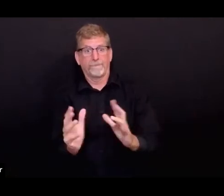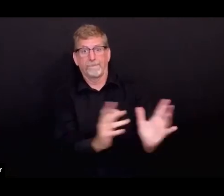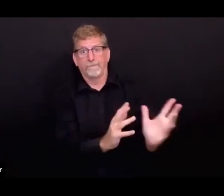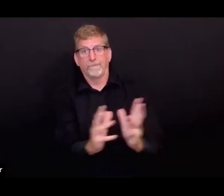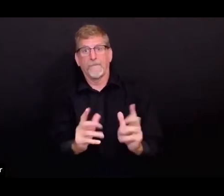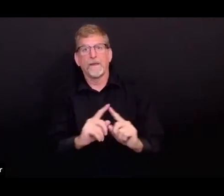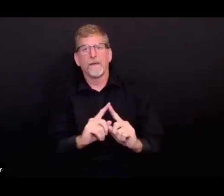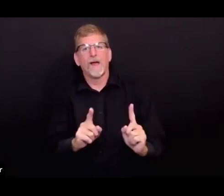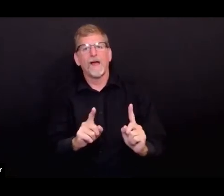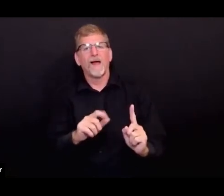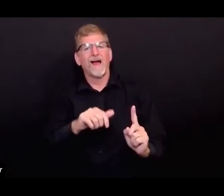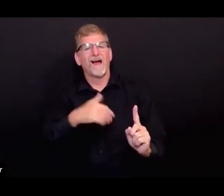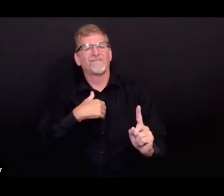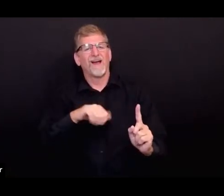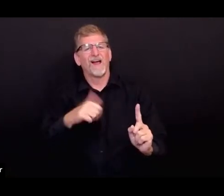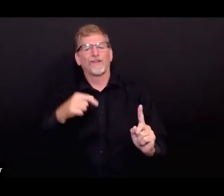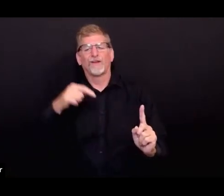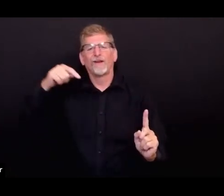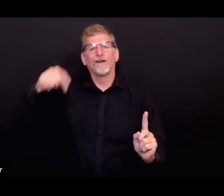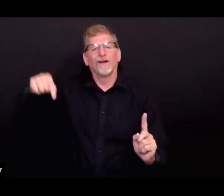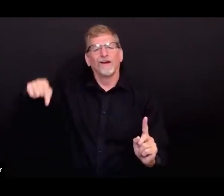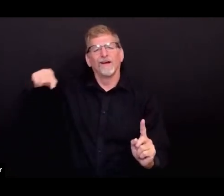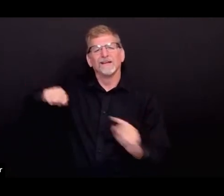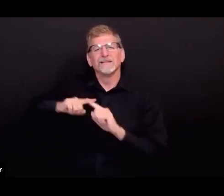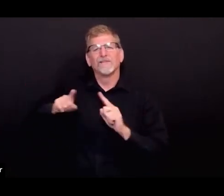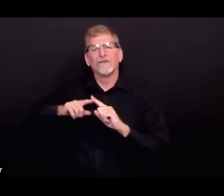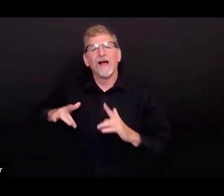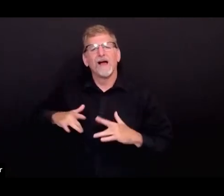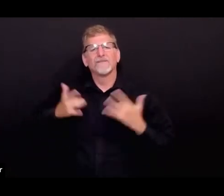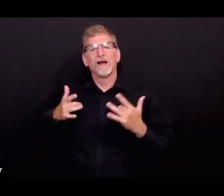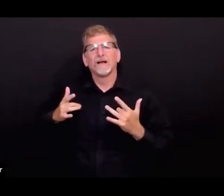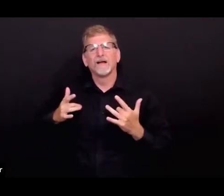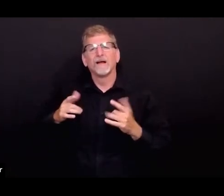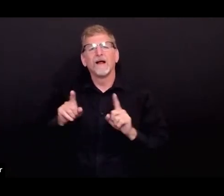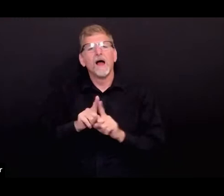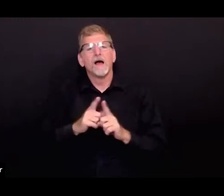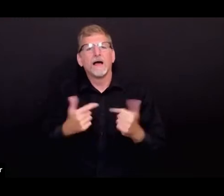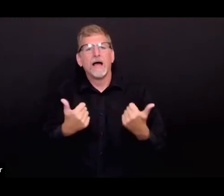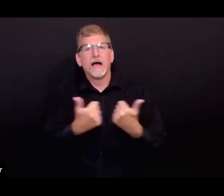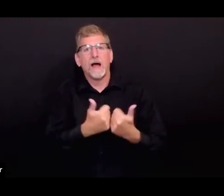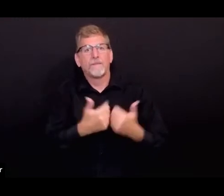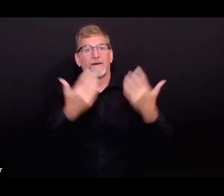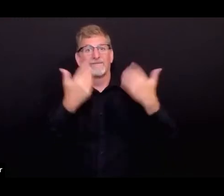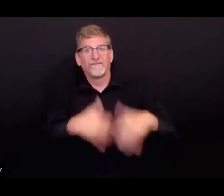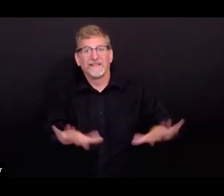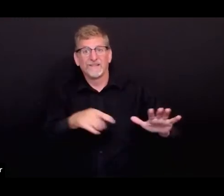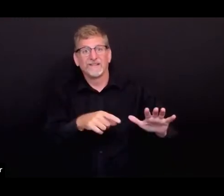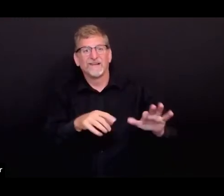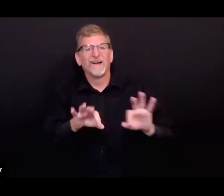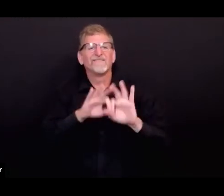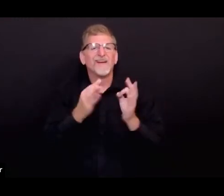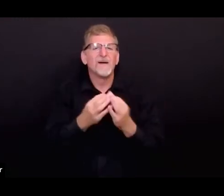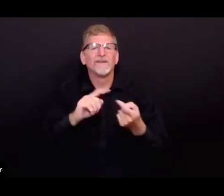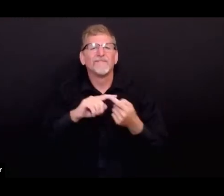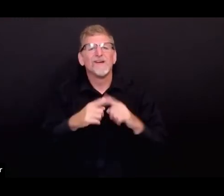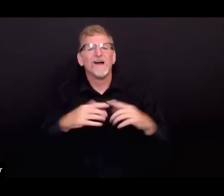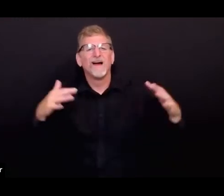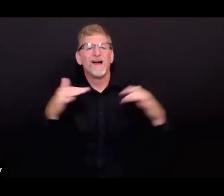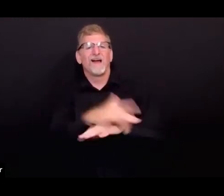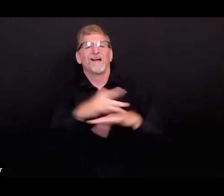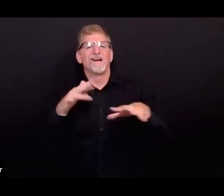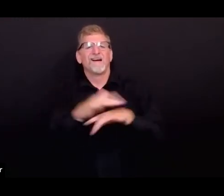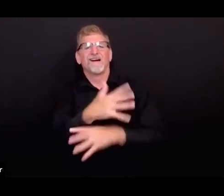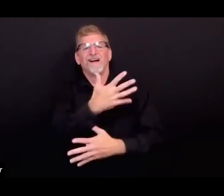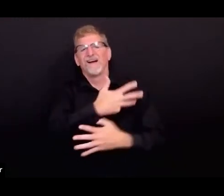along with it, the social gatherings that tend to accompany the games. But Chris, can you share a little more data? Sure.